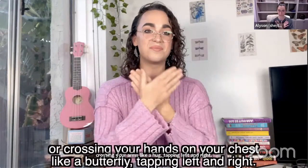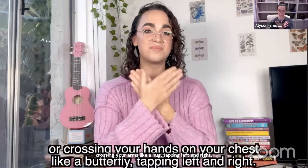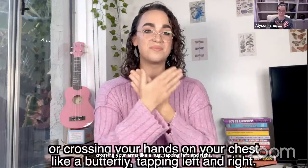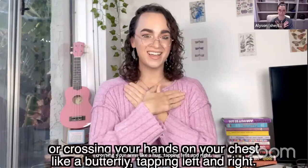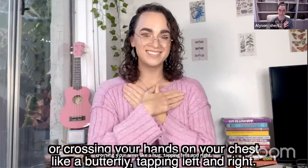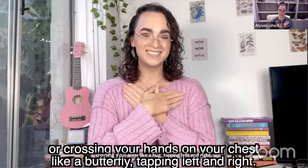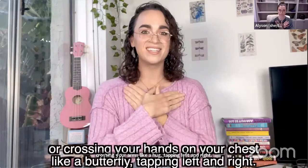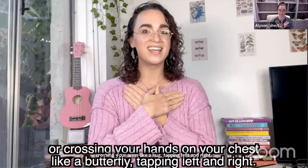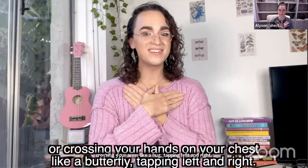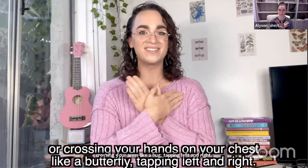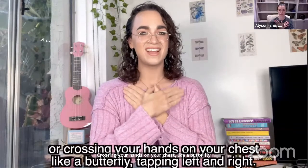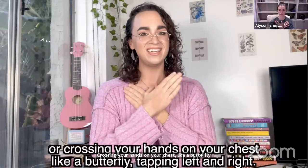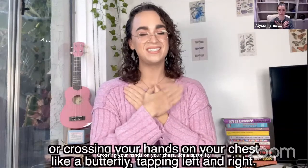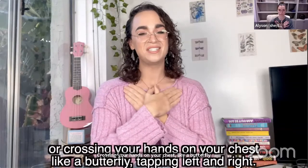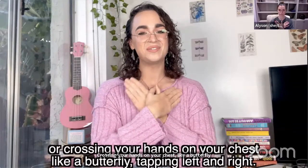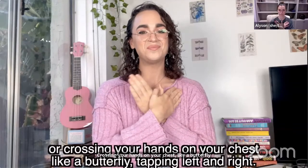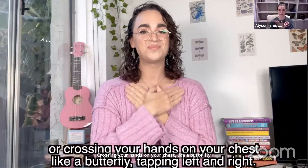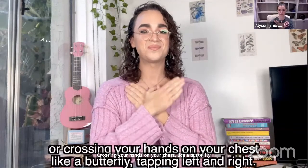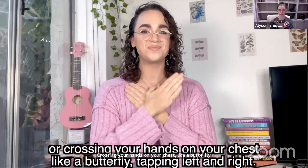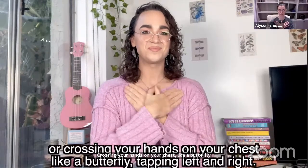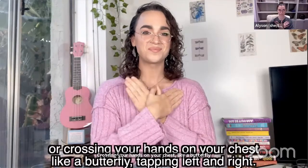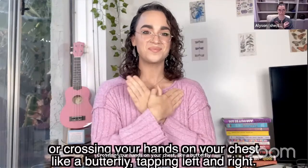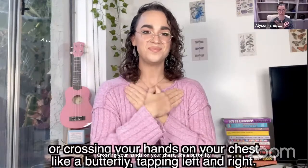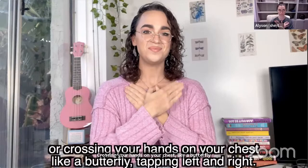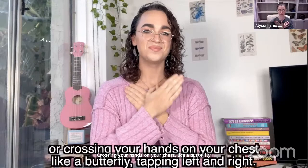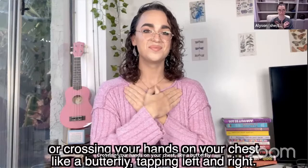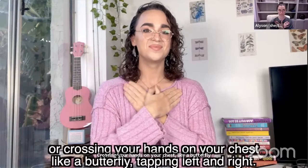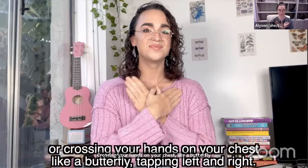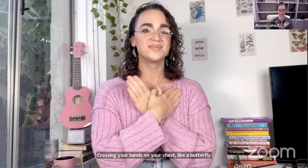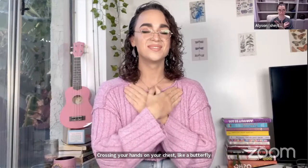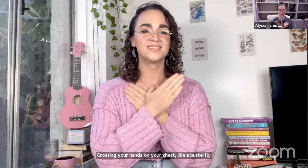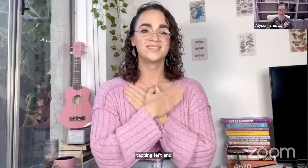butterfly, tapping left and right.